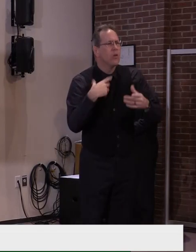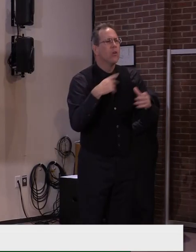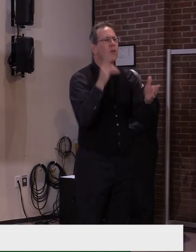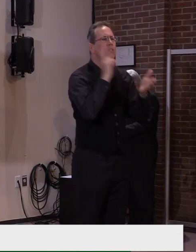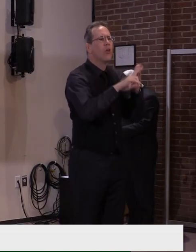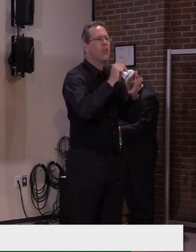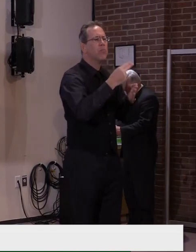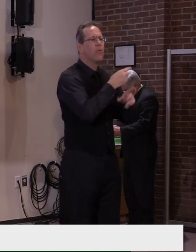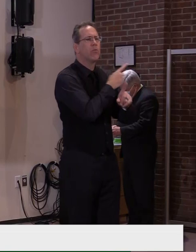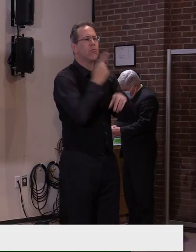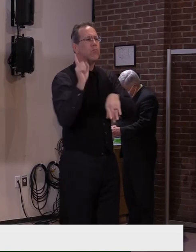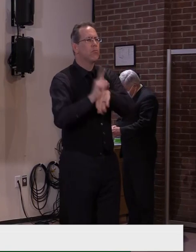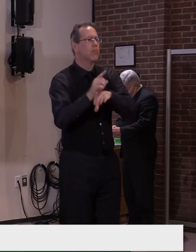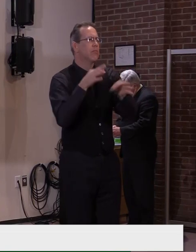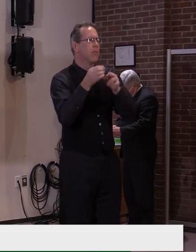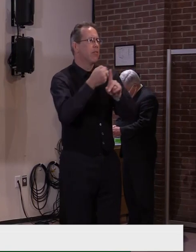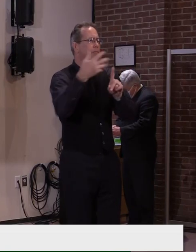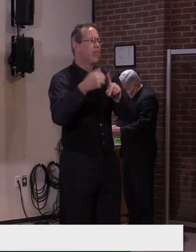remarks today.